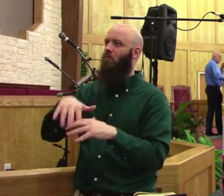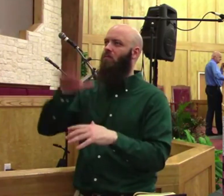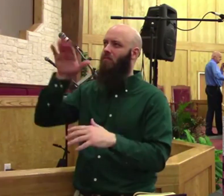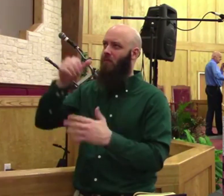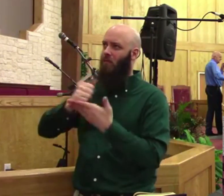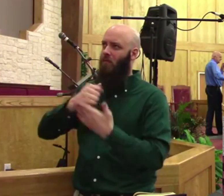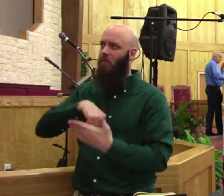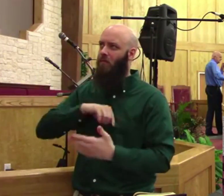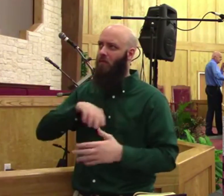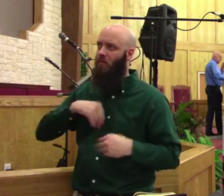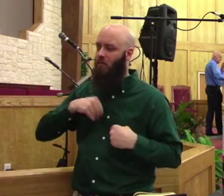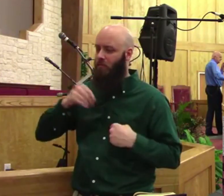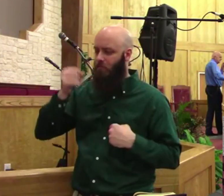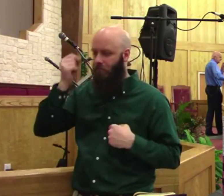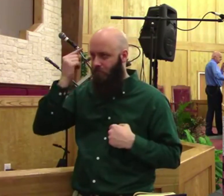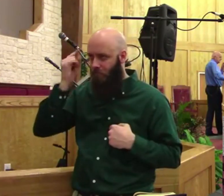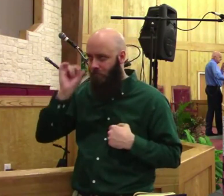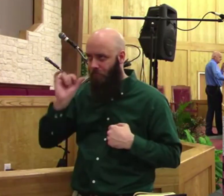that.